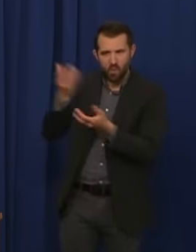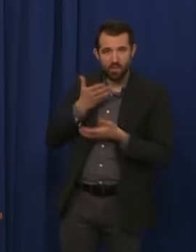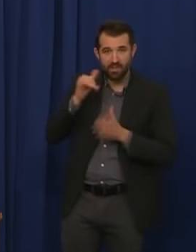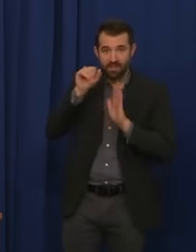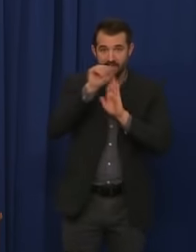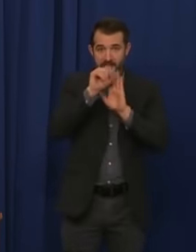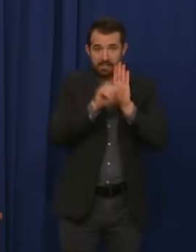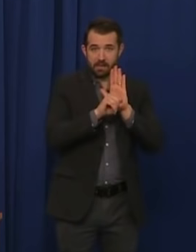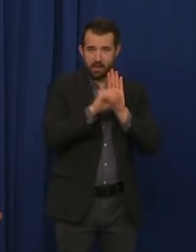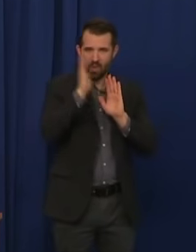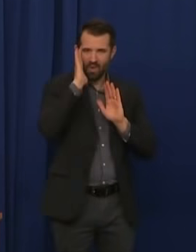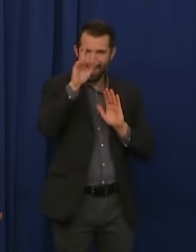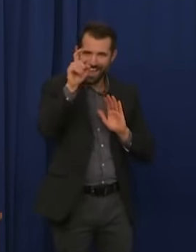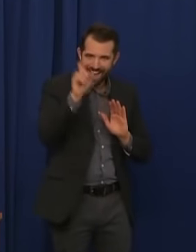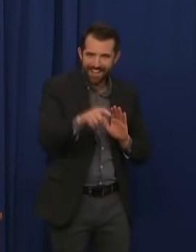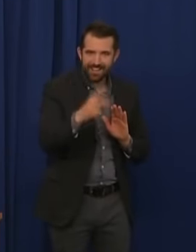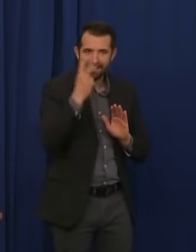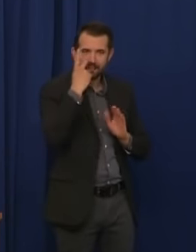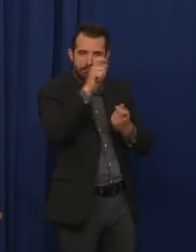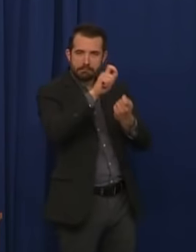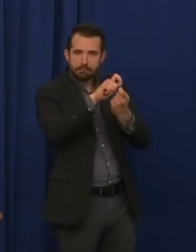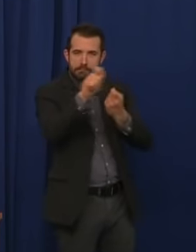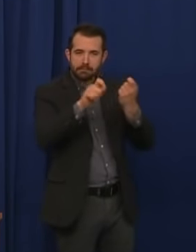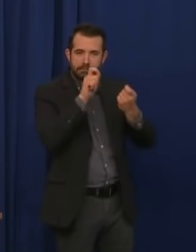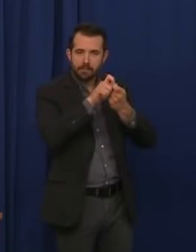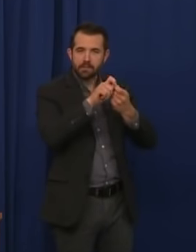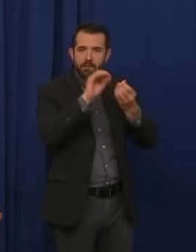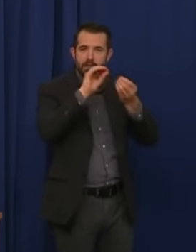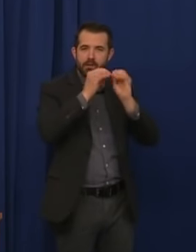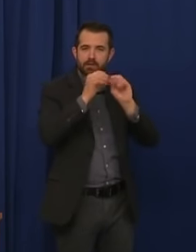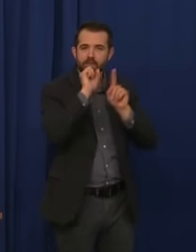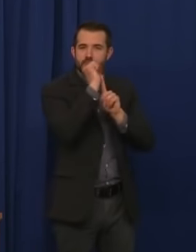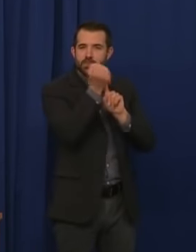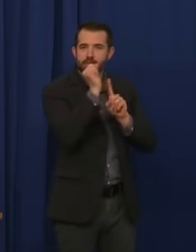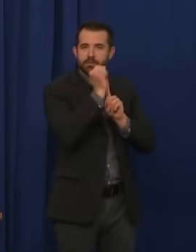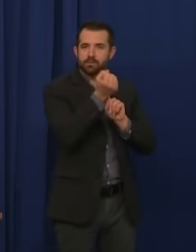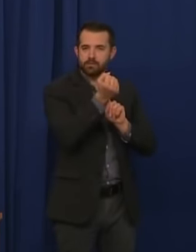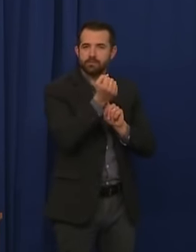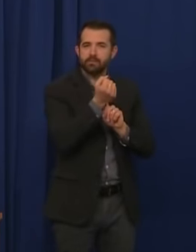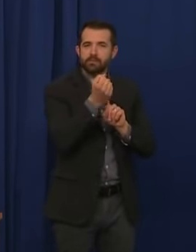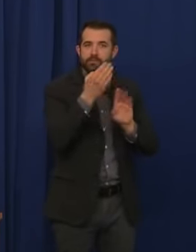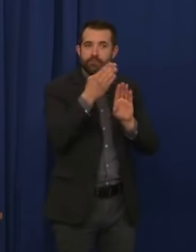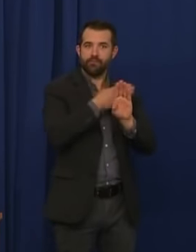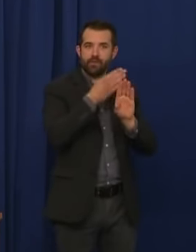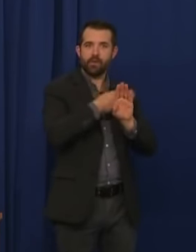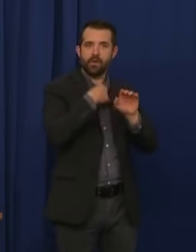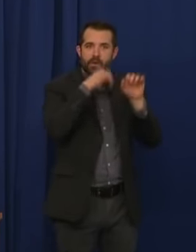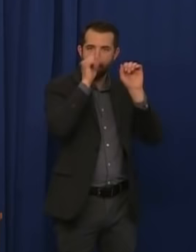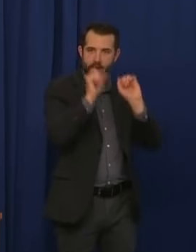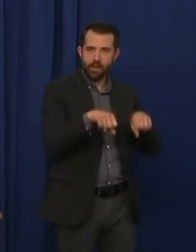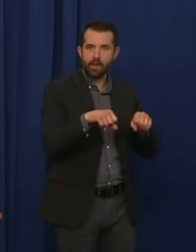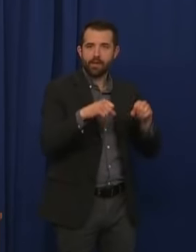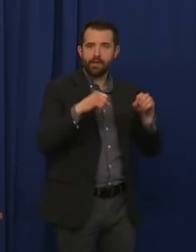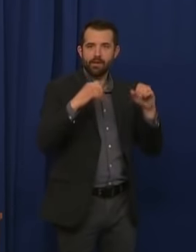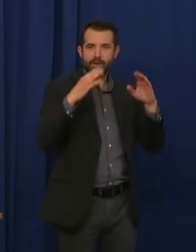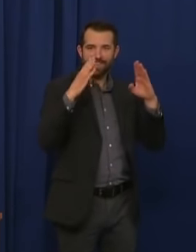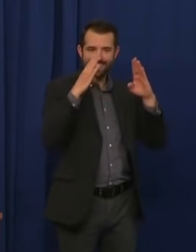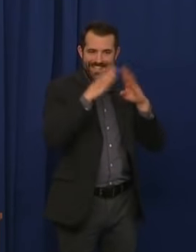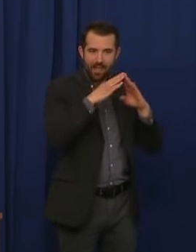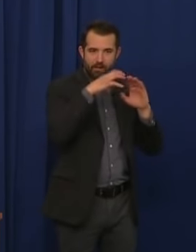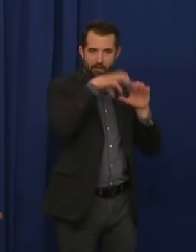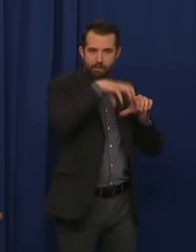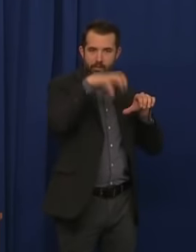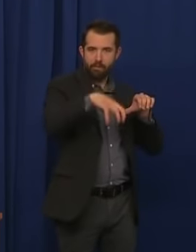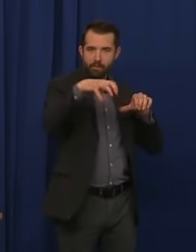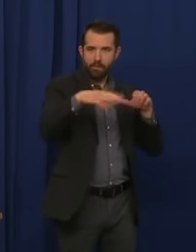level of cases before it could safely release that data without impinging on people's privacy. Do you have